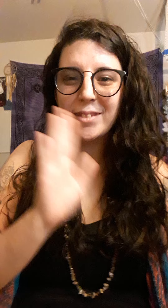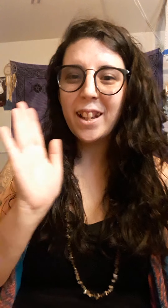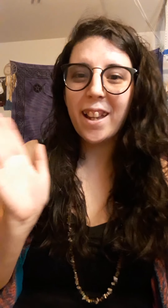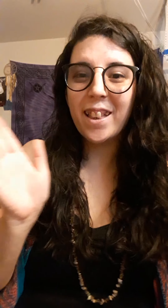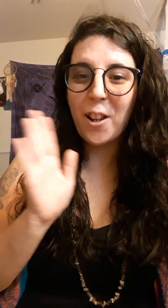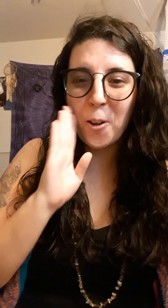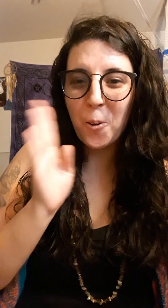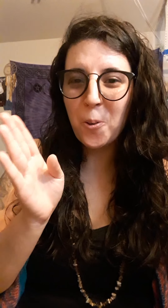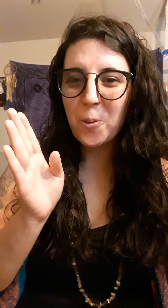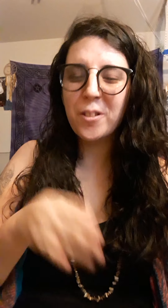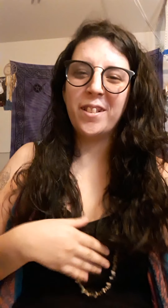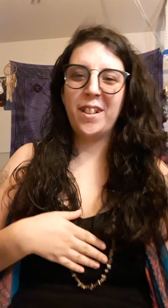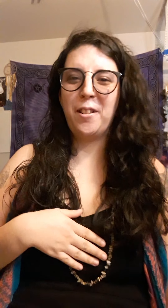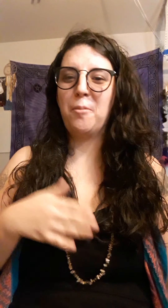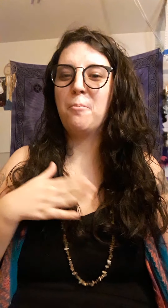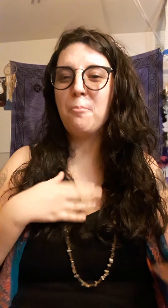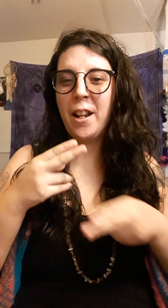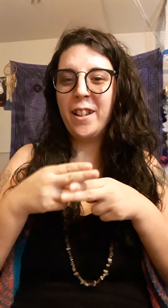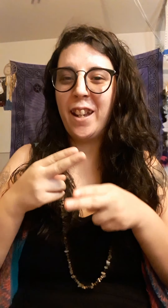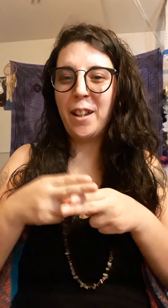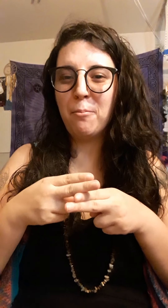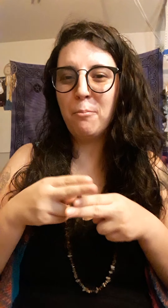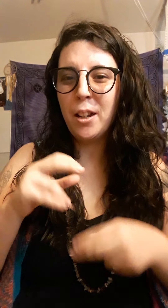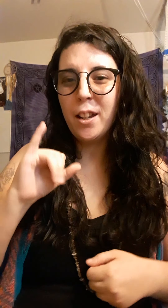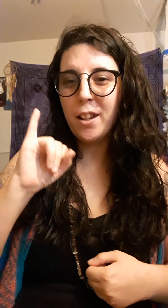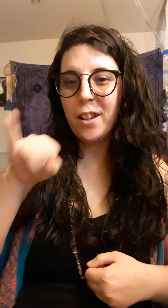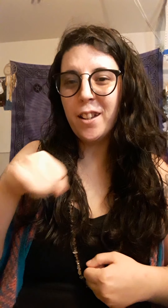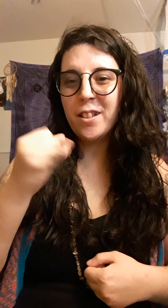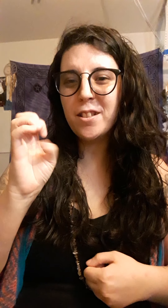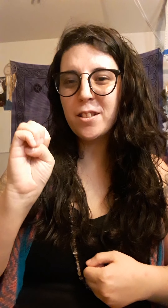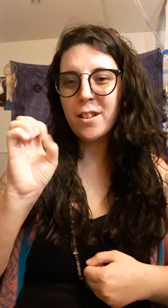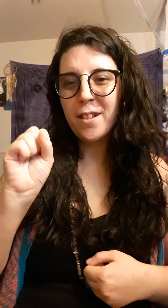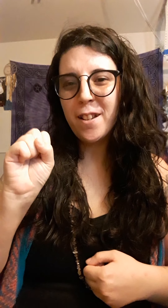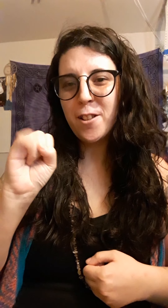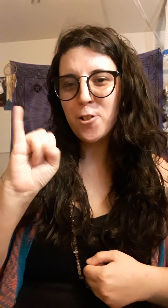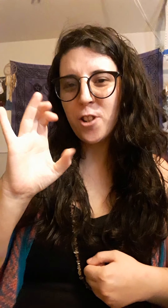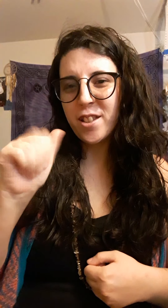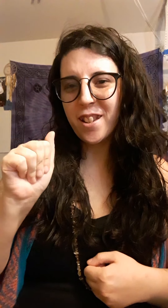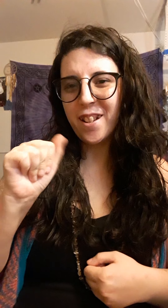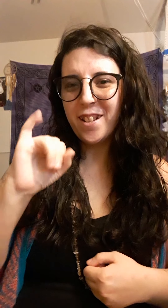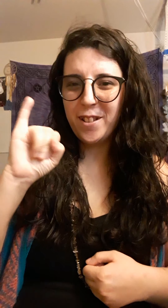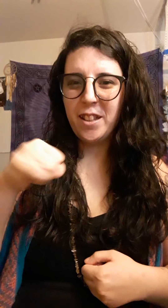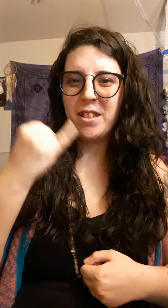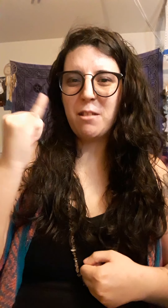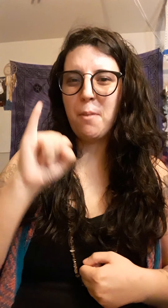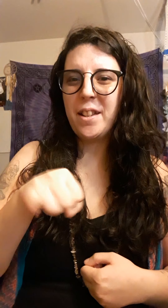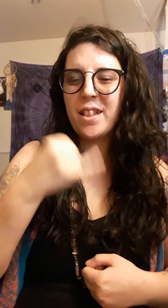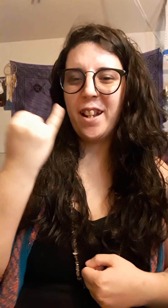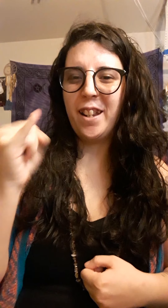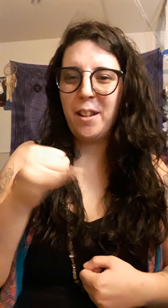Hello! My name is Jessica, and this is my sign name.